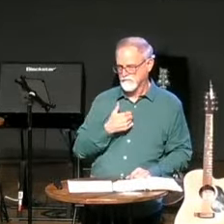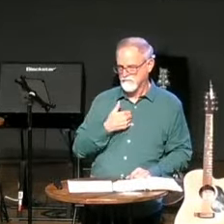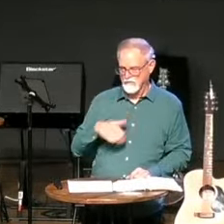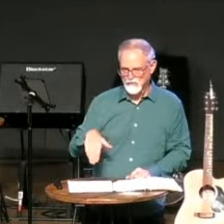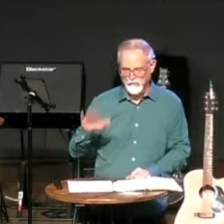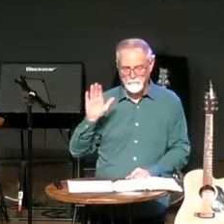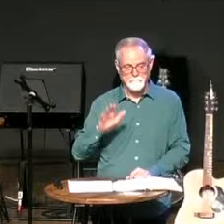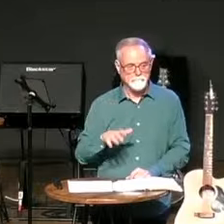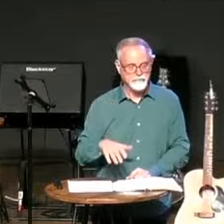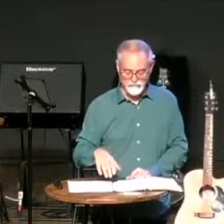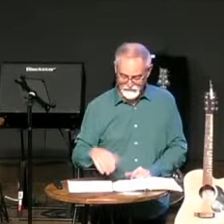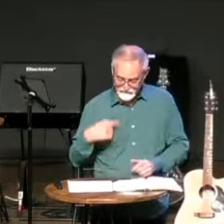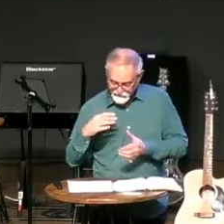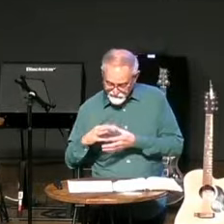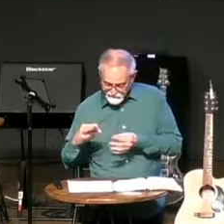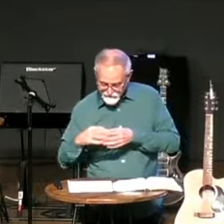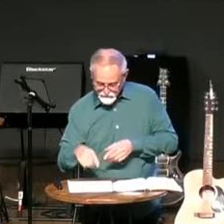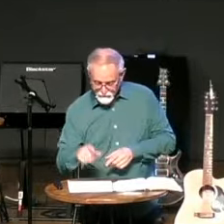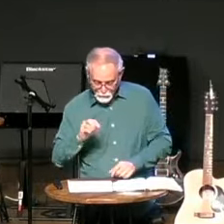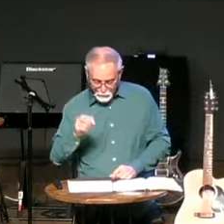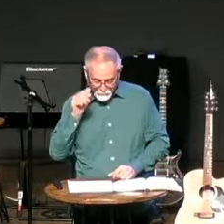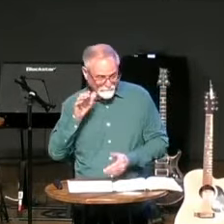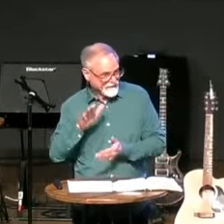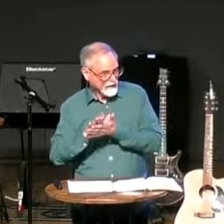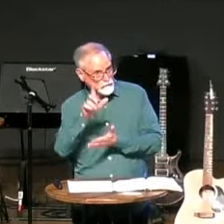Now, I grew up as a Catholic myself,